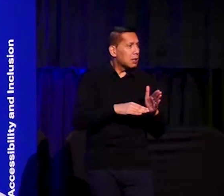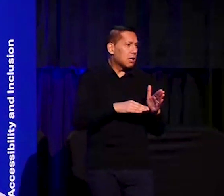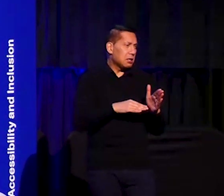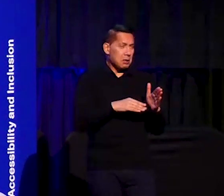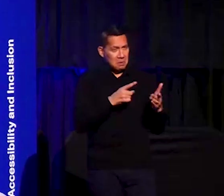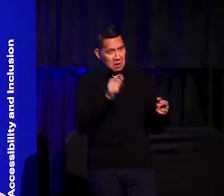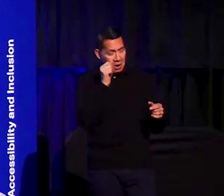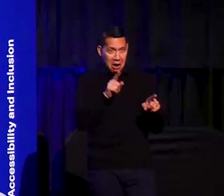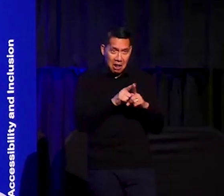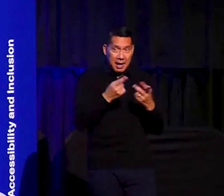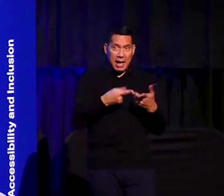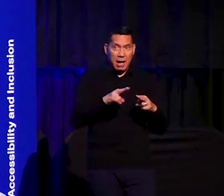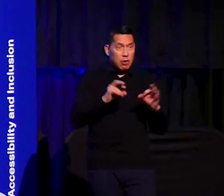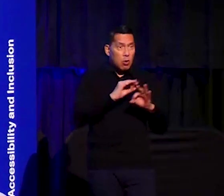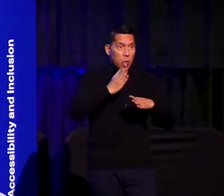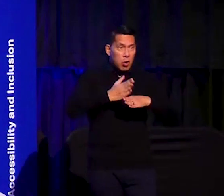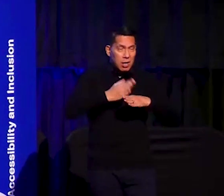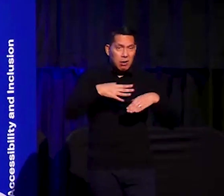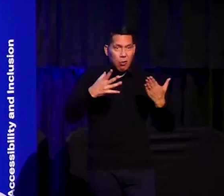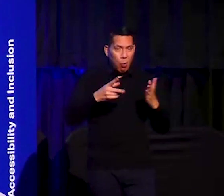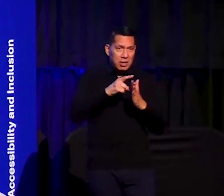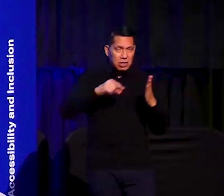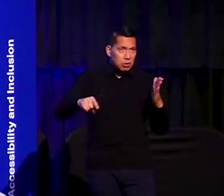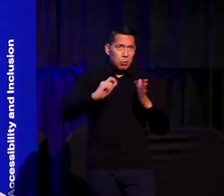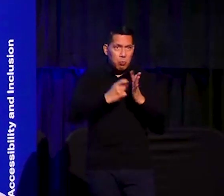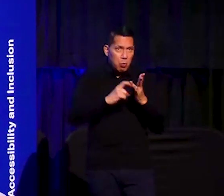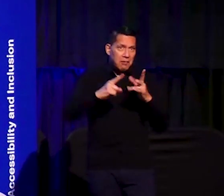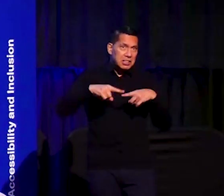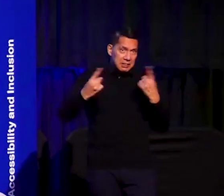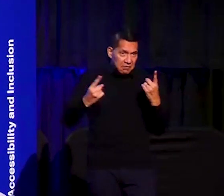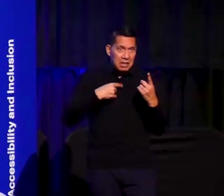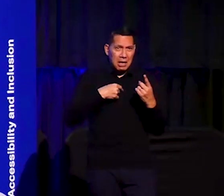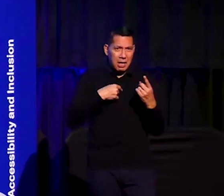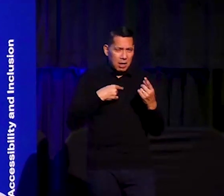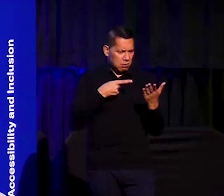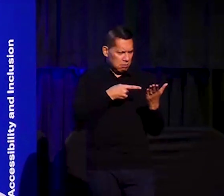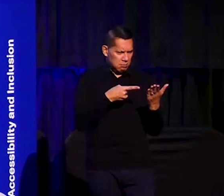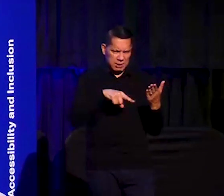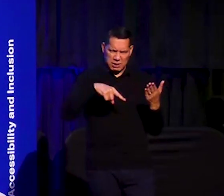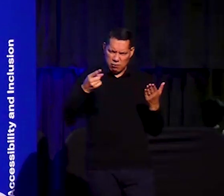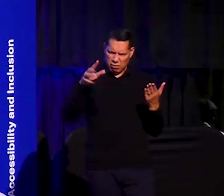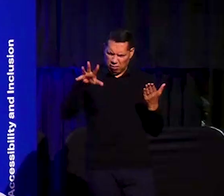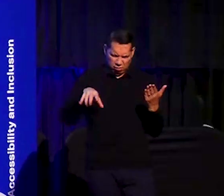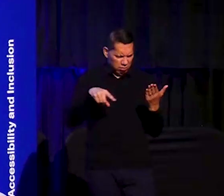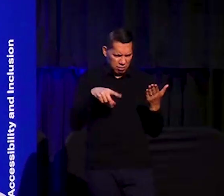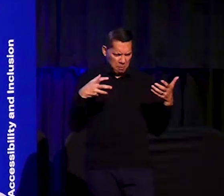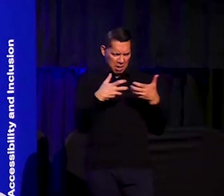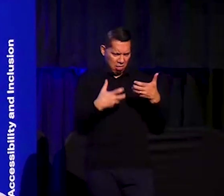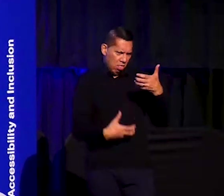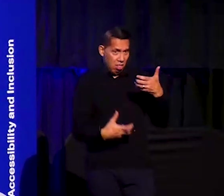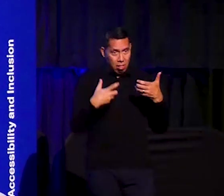but if you are not working on web content and your digital product is something different, come see me. There's almost certainly a standard that you could be using